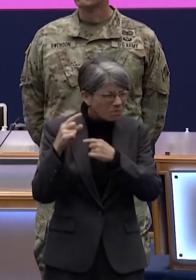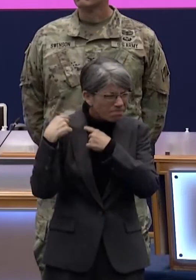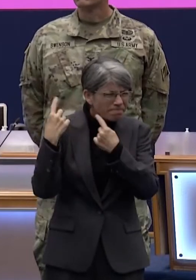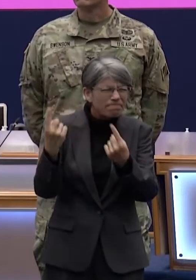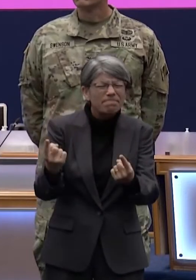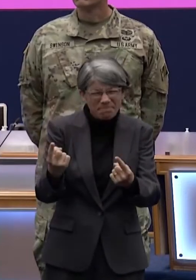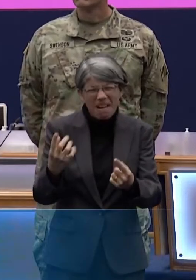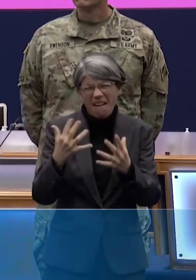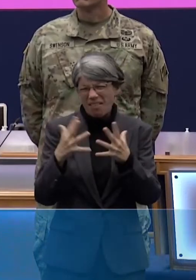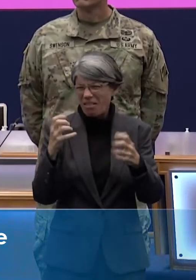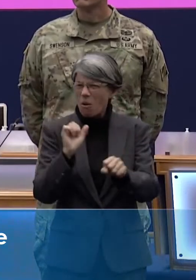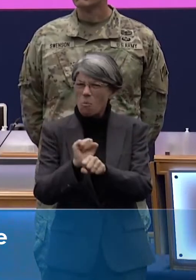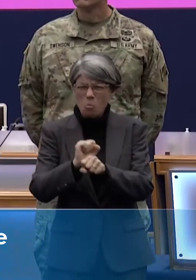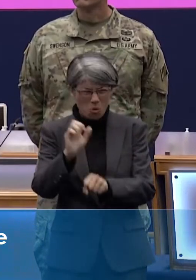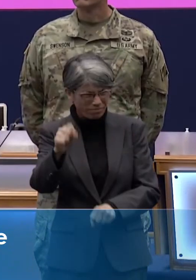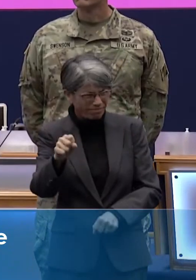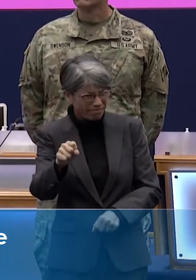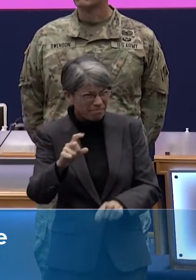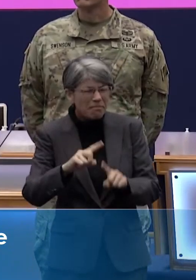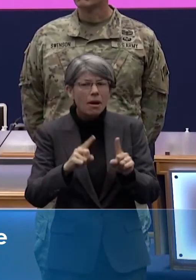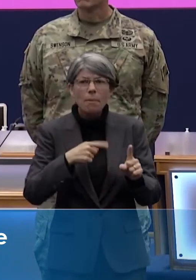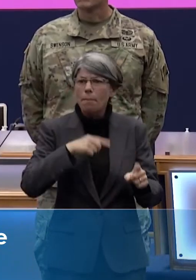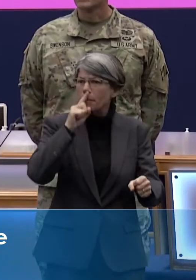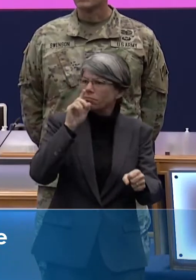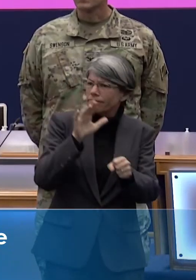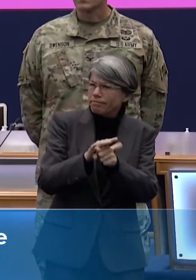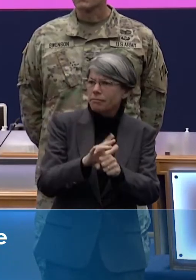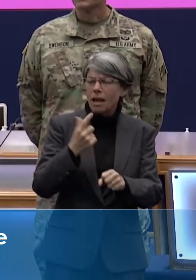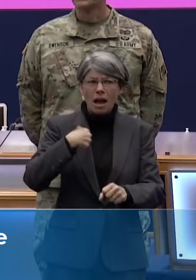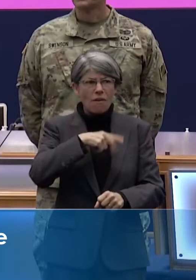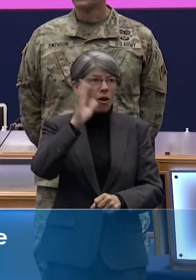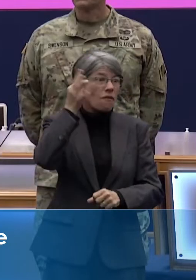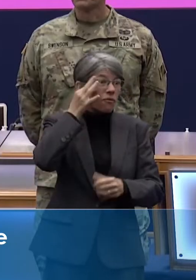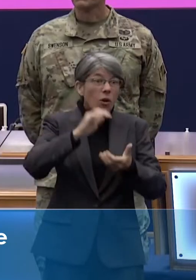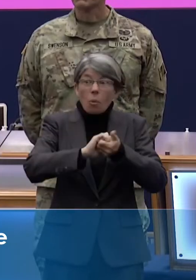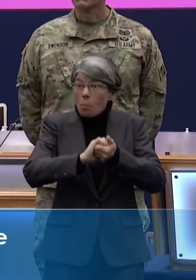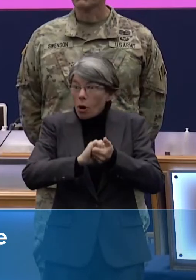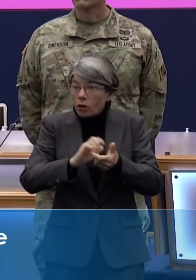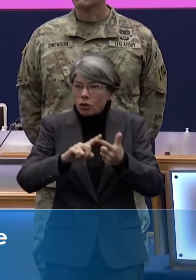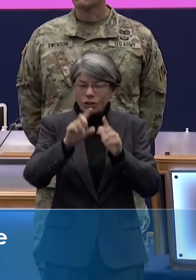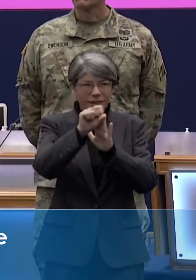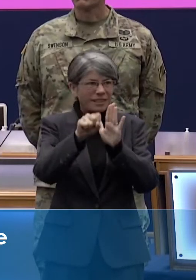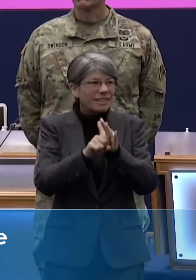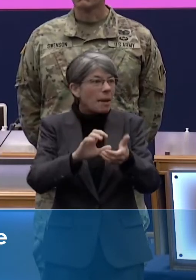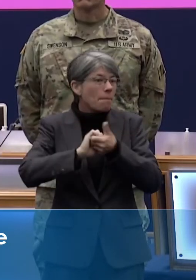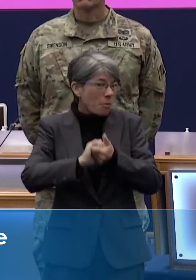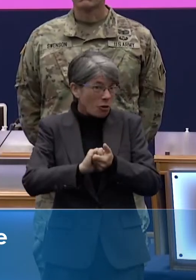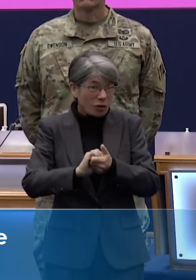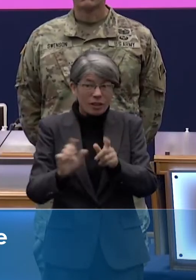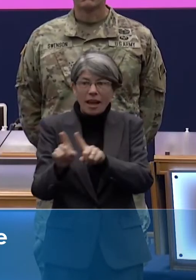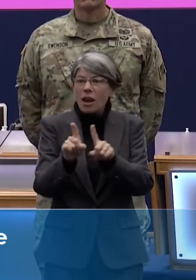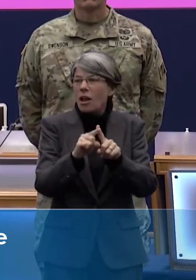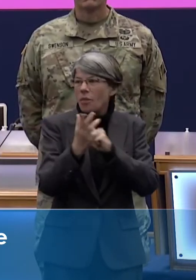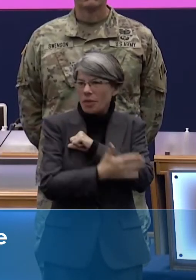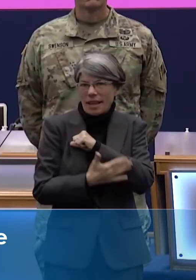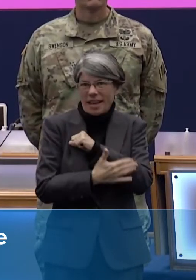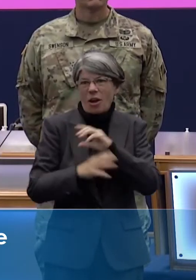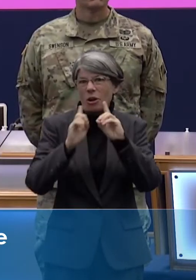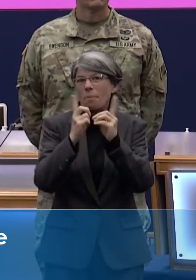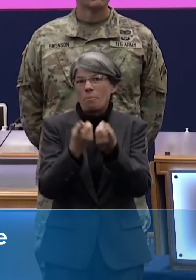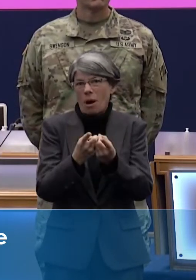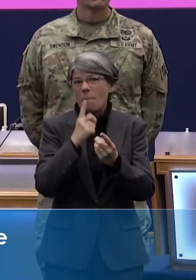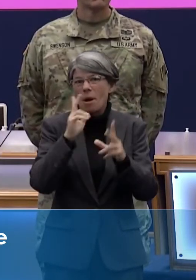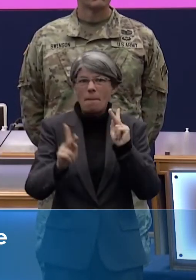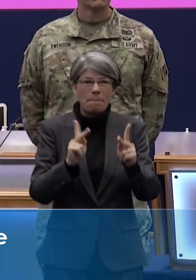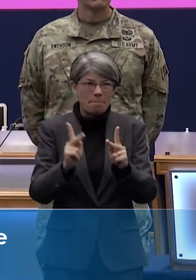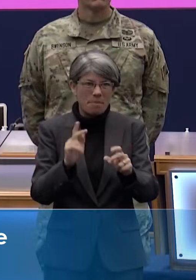but the progress is a testament to the incredible commitment of our federal partners, state partners, and the County Department of Public